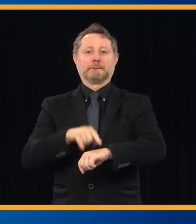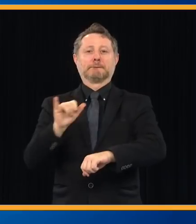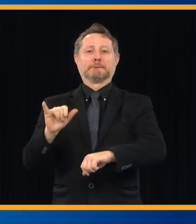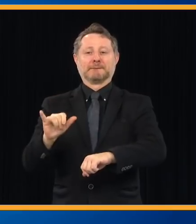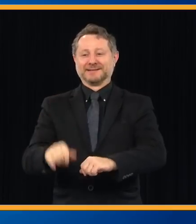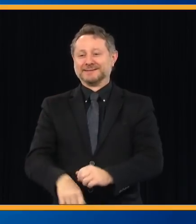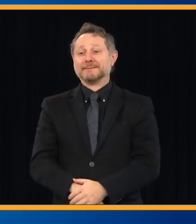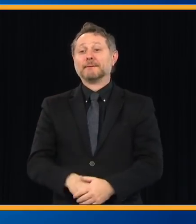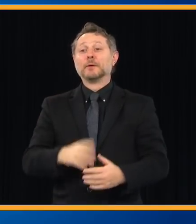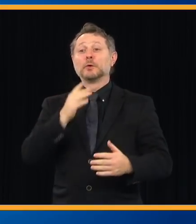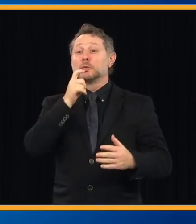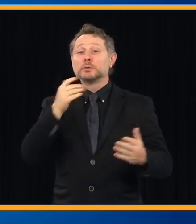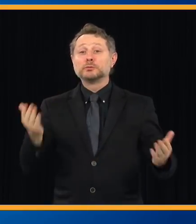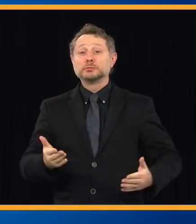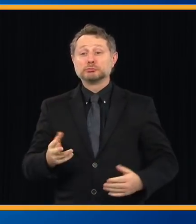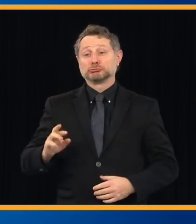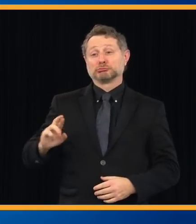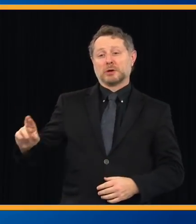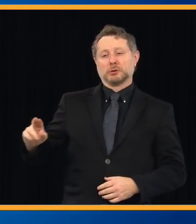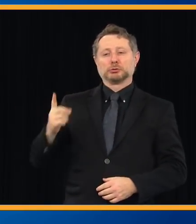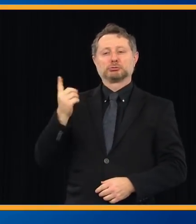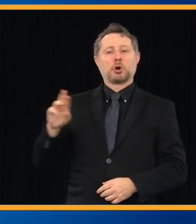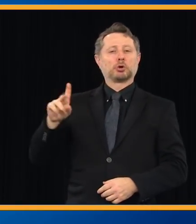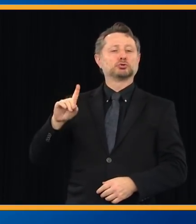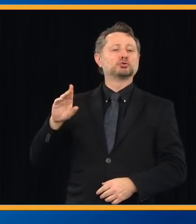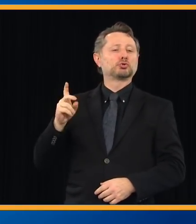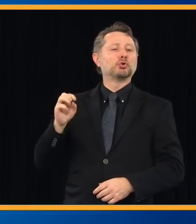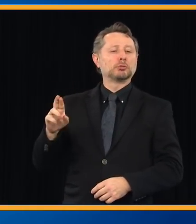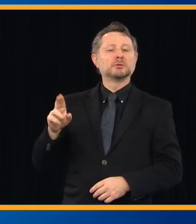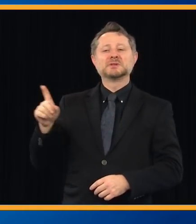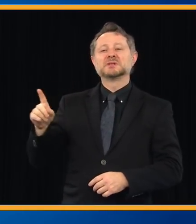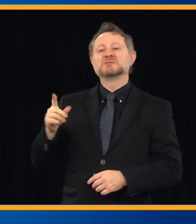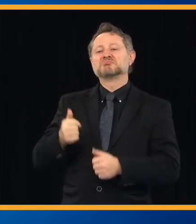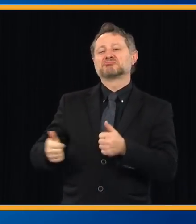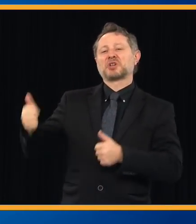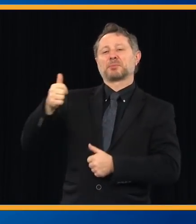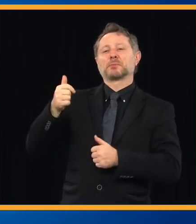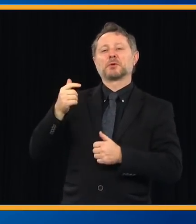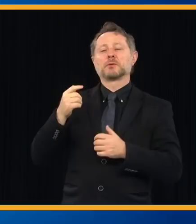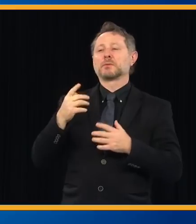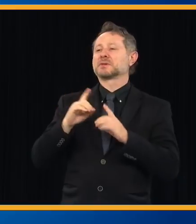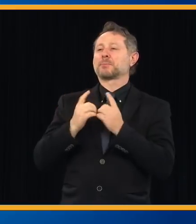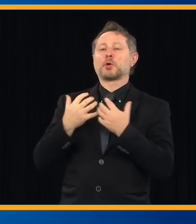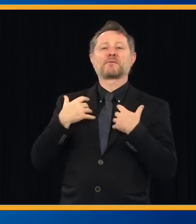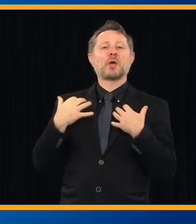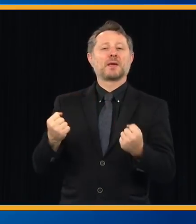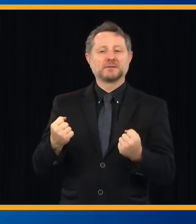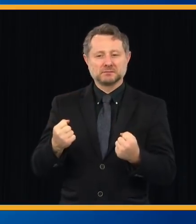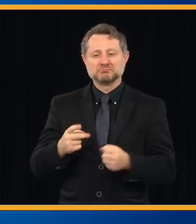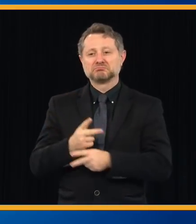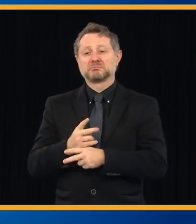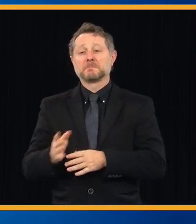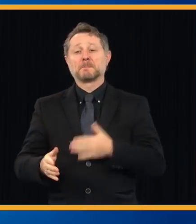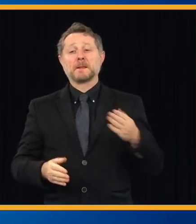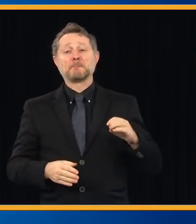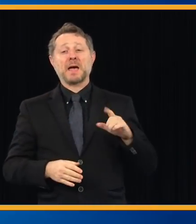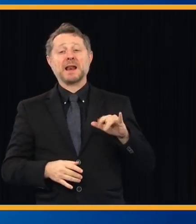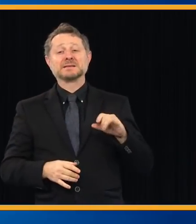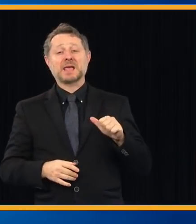me today. From my right, Dr. Howard Zucker, our Health Commissioner, who's been doing great work. To my left, Melissa DeRosa, who